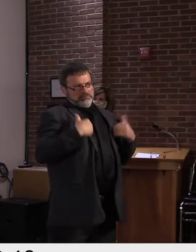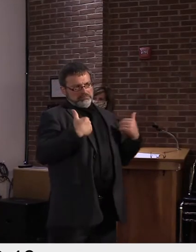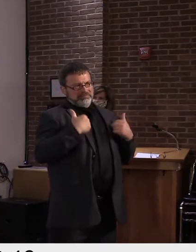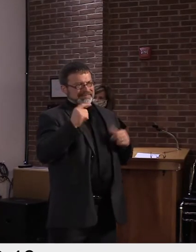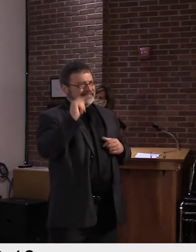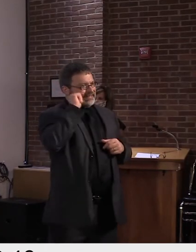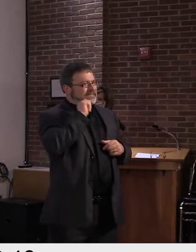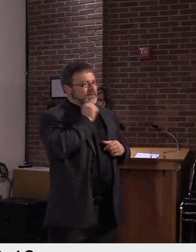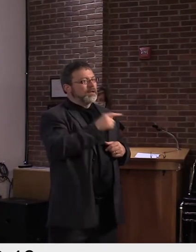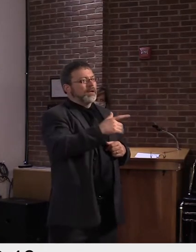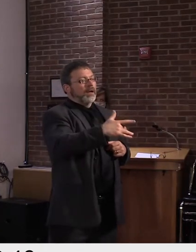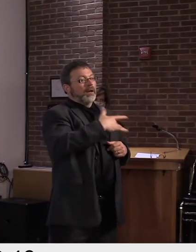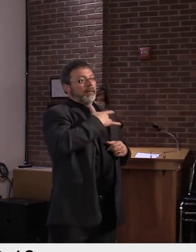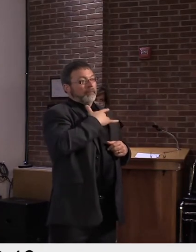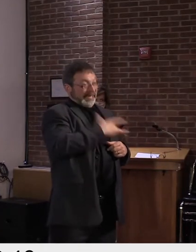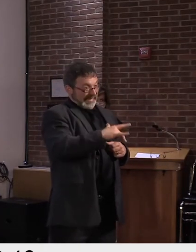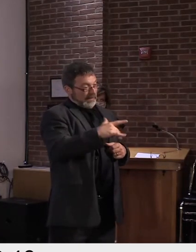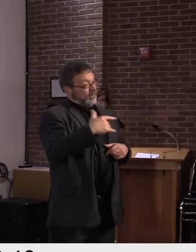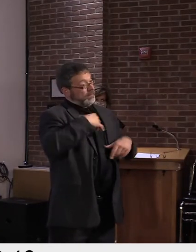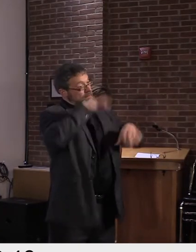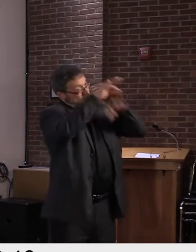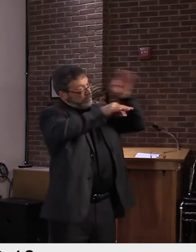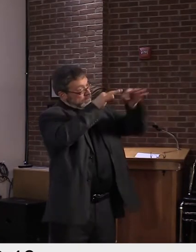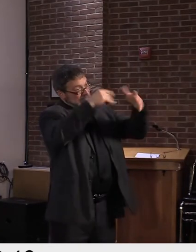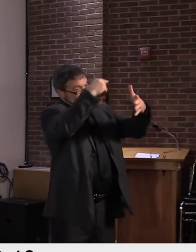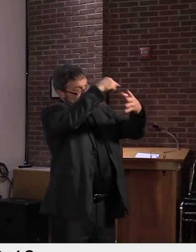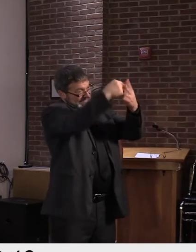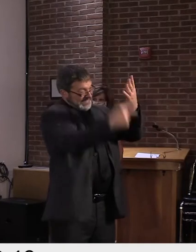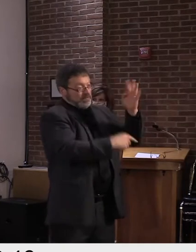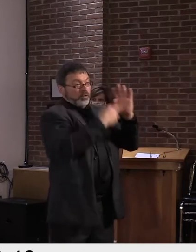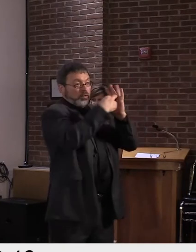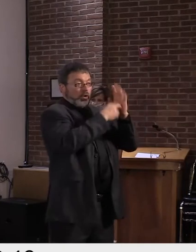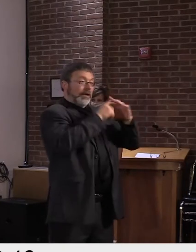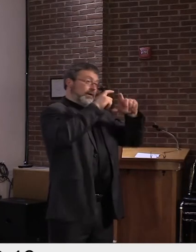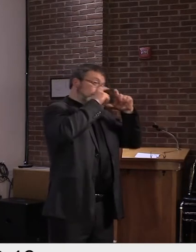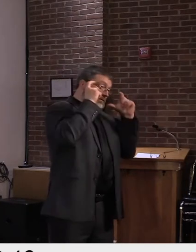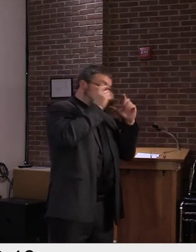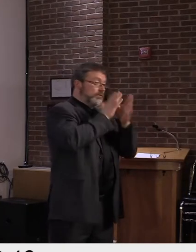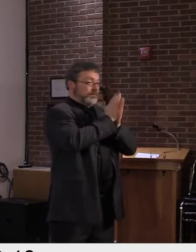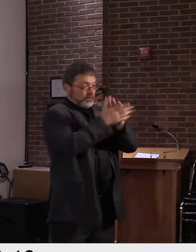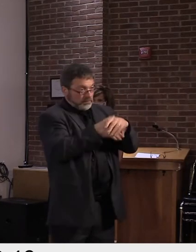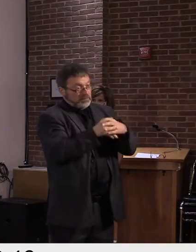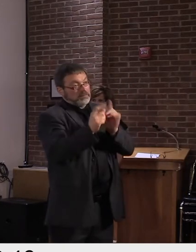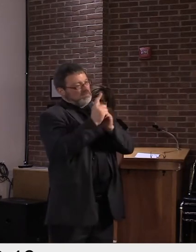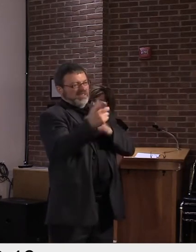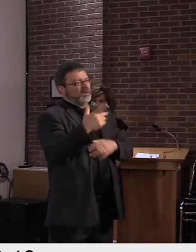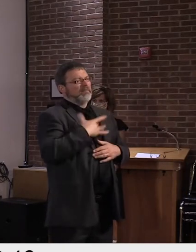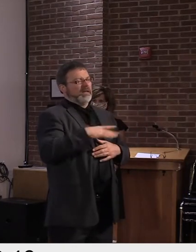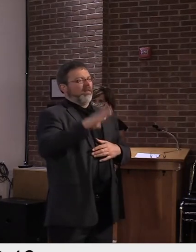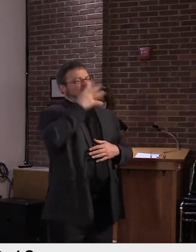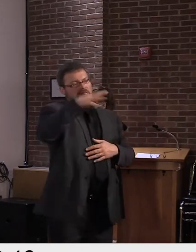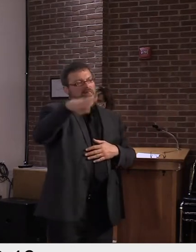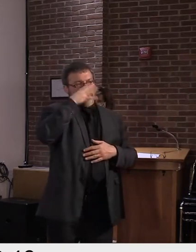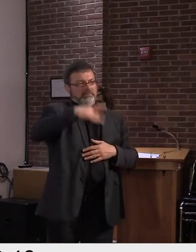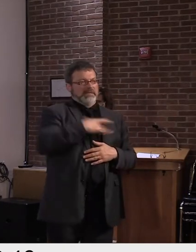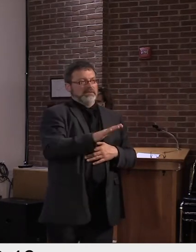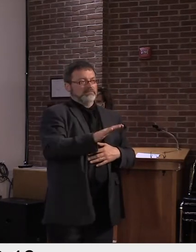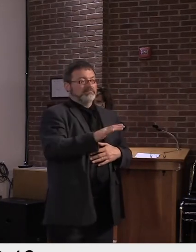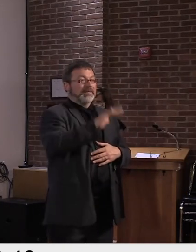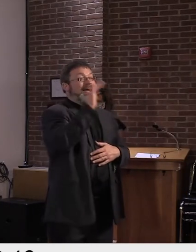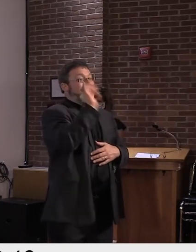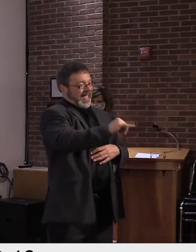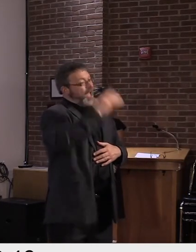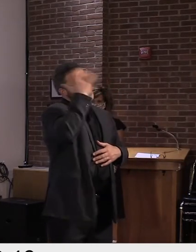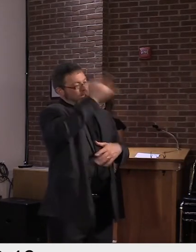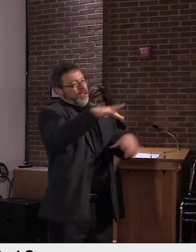that people can be out and about and they're taking that very liberally. I'm thinking that maybe that's